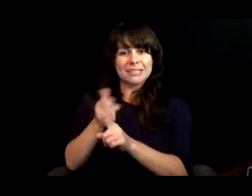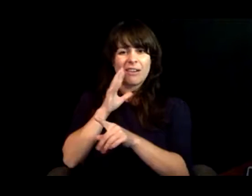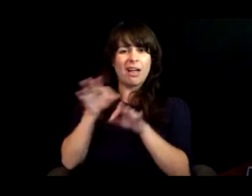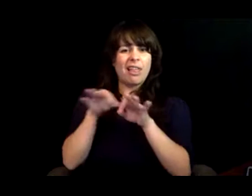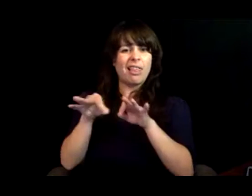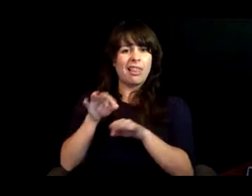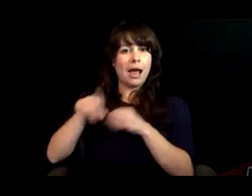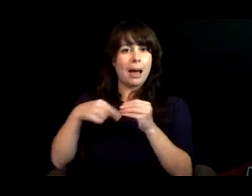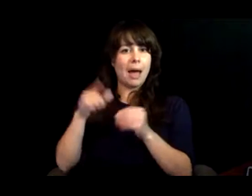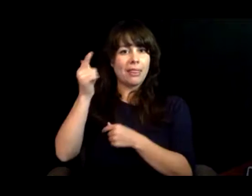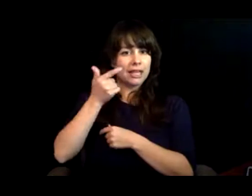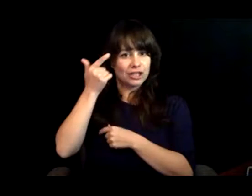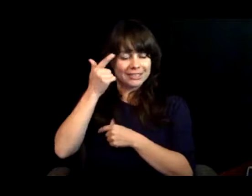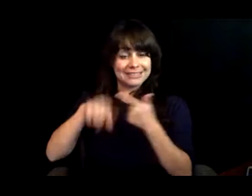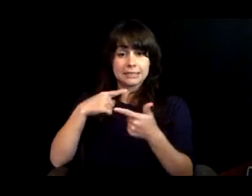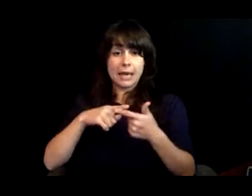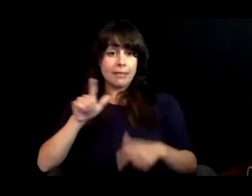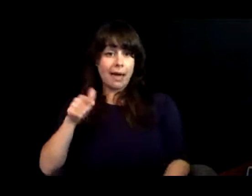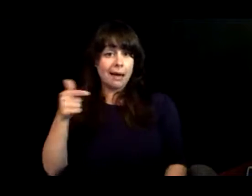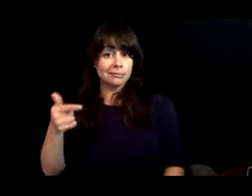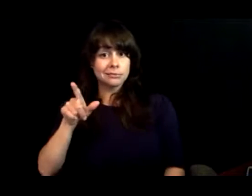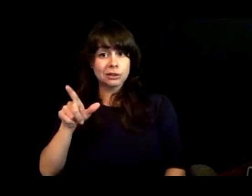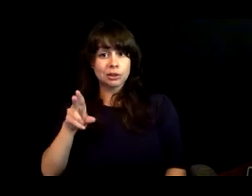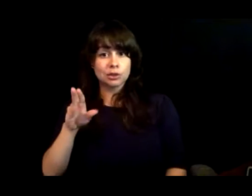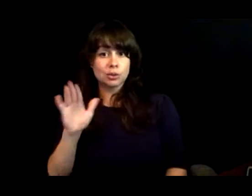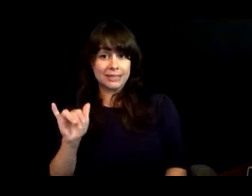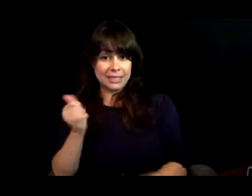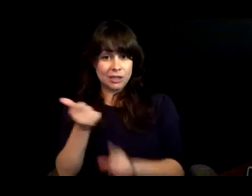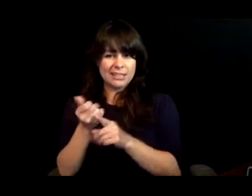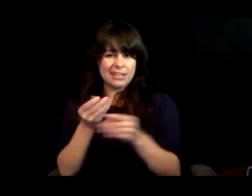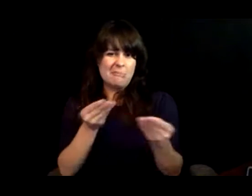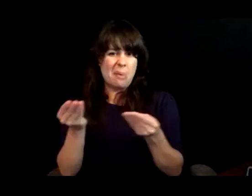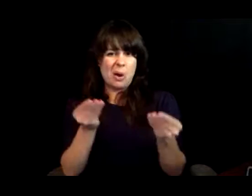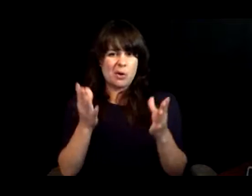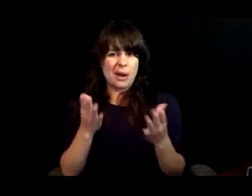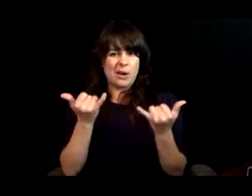and then the amazing Lucy Beadnell, who is our moderator for the 90 minutes.